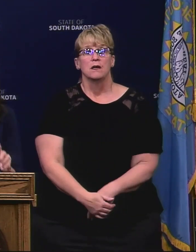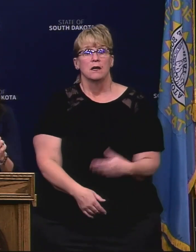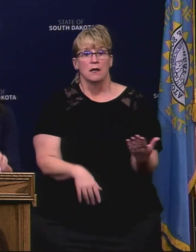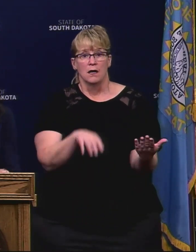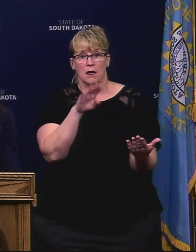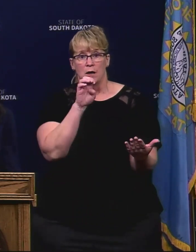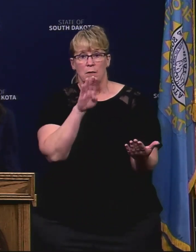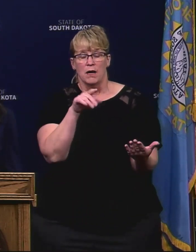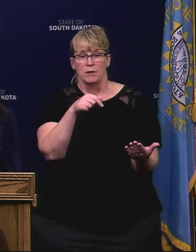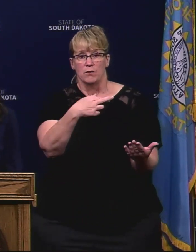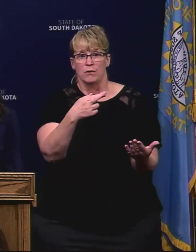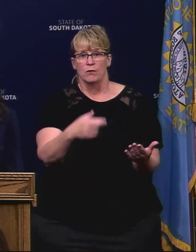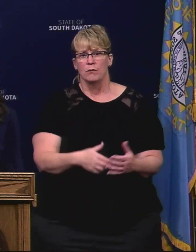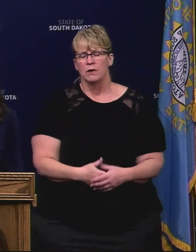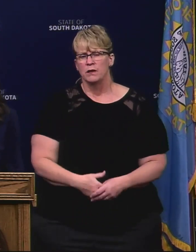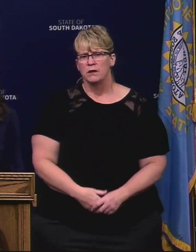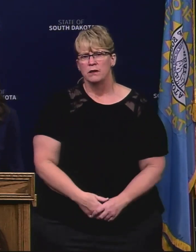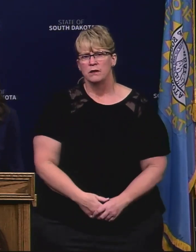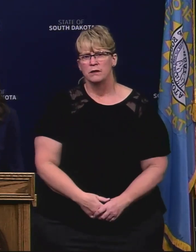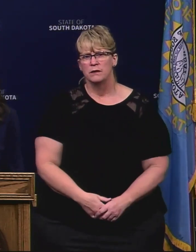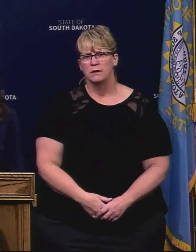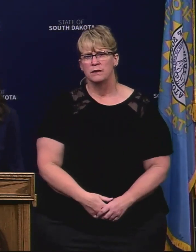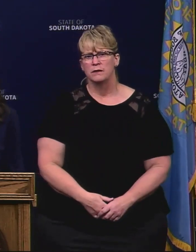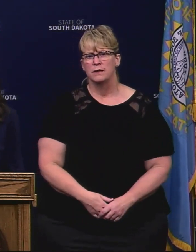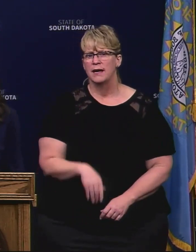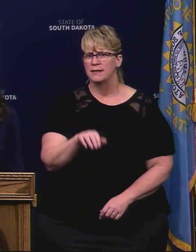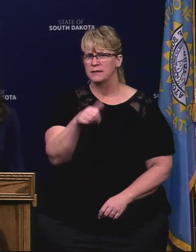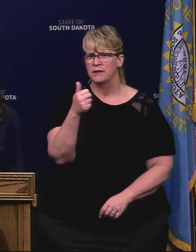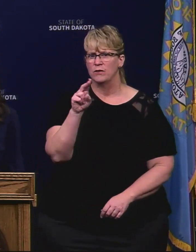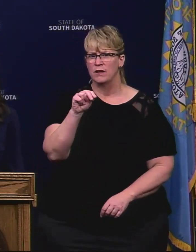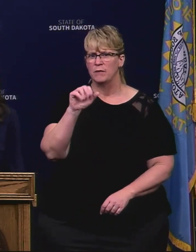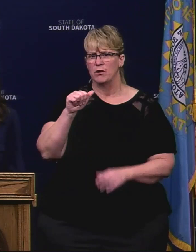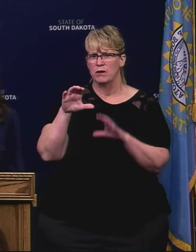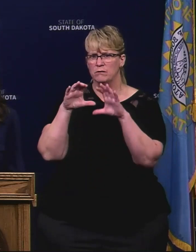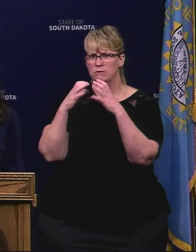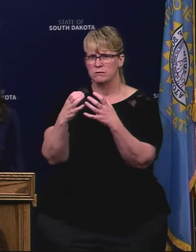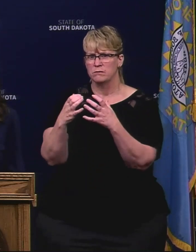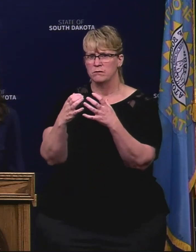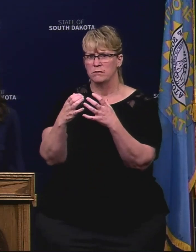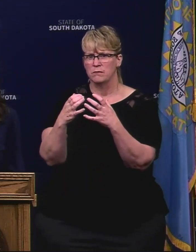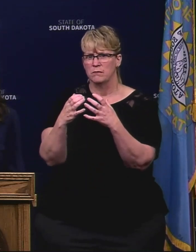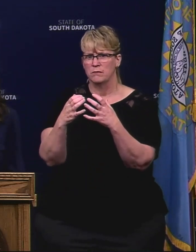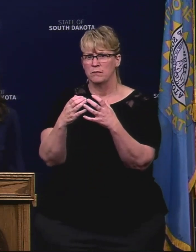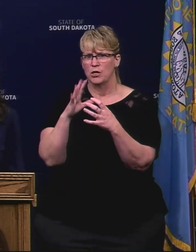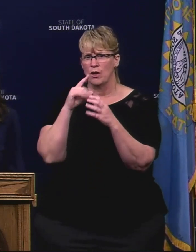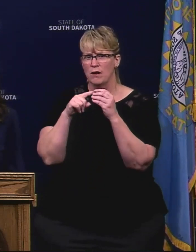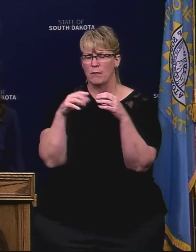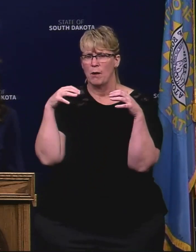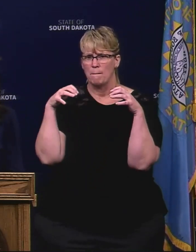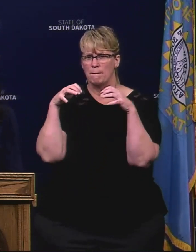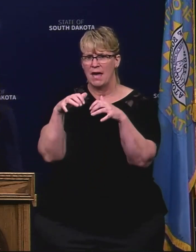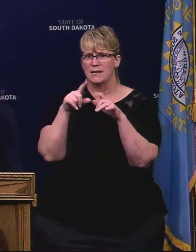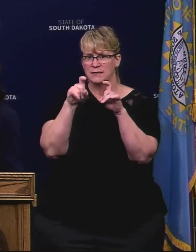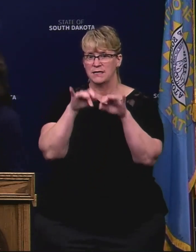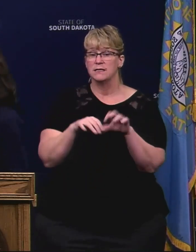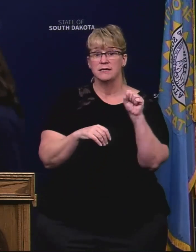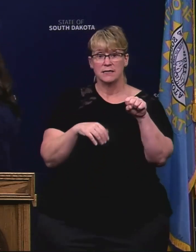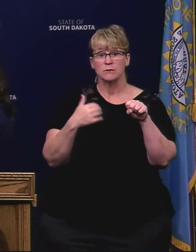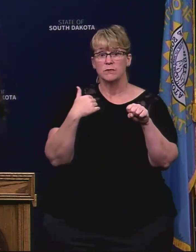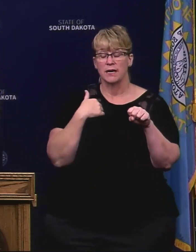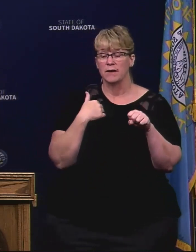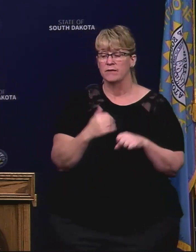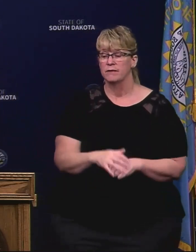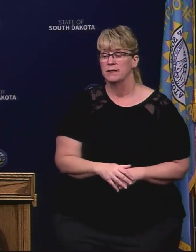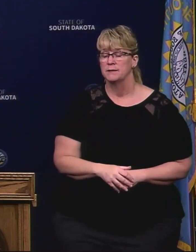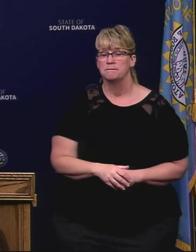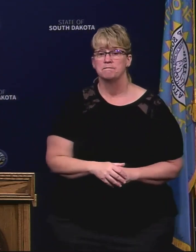Yes, Bob? Has another tribe stepped forward yet to show interest in mass testing? We do, yes.